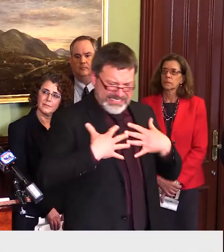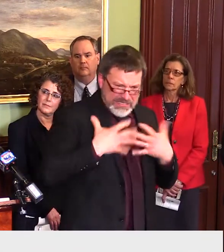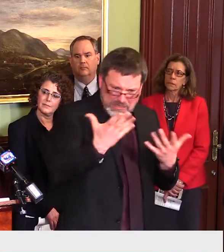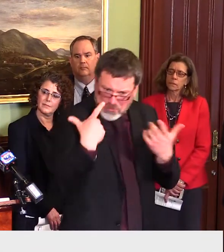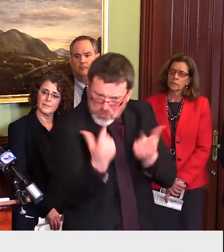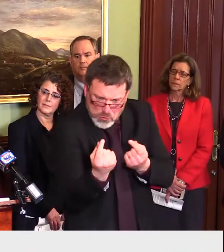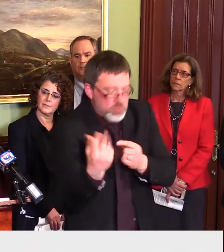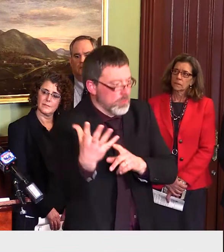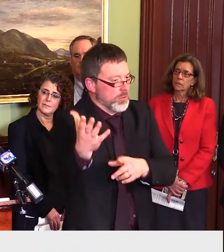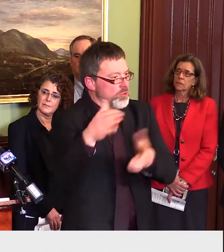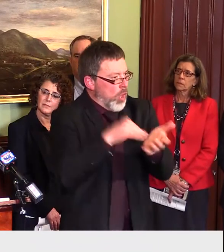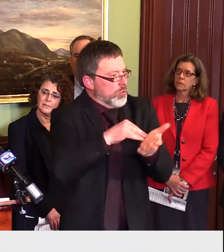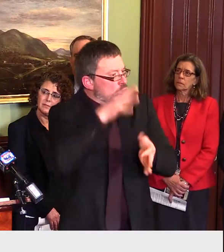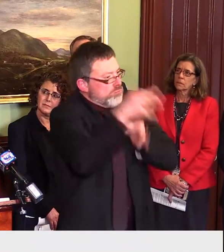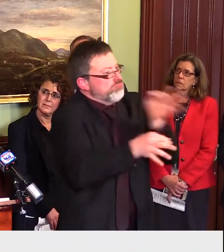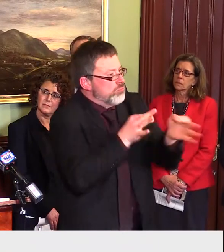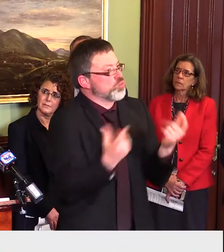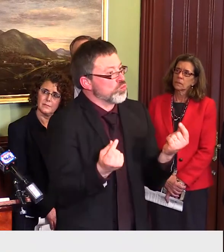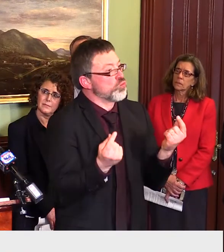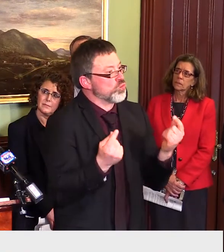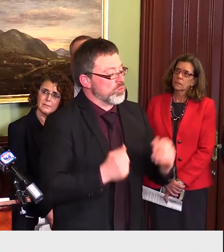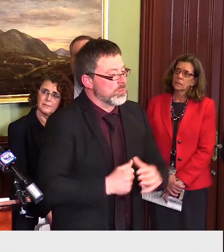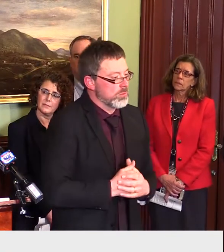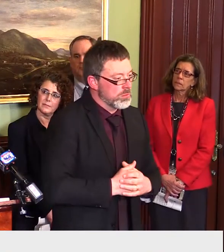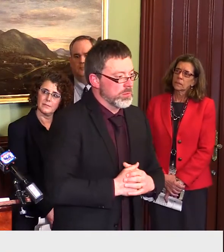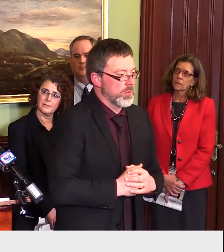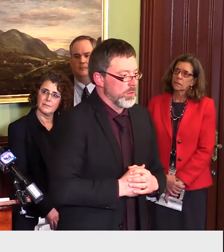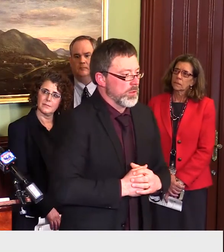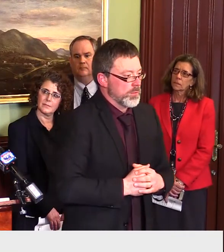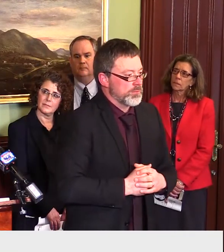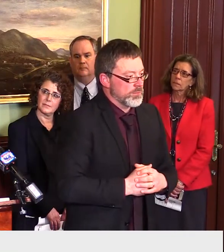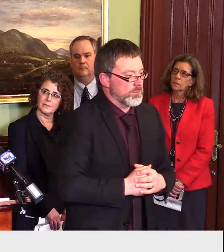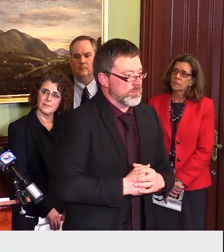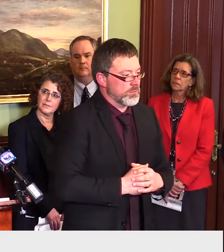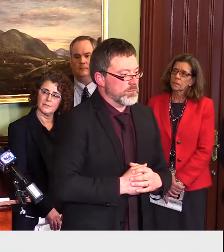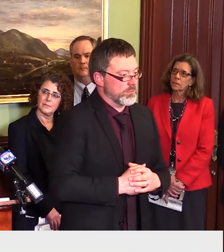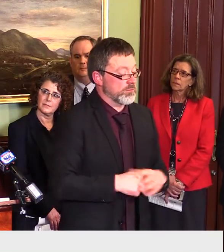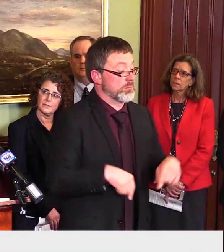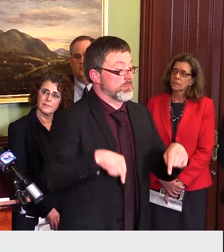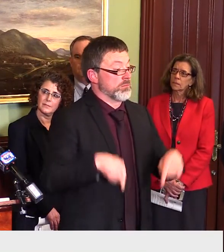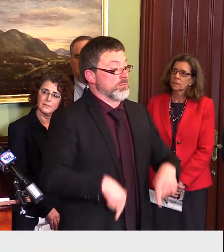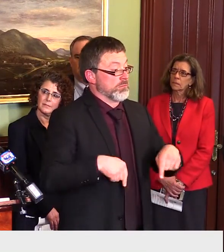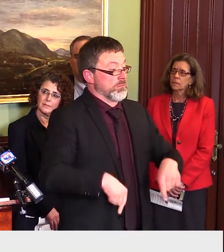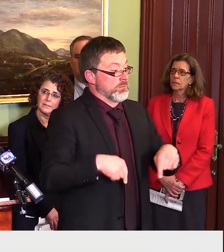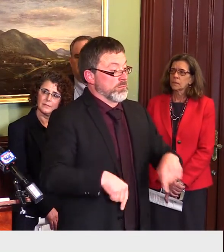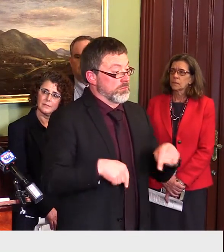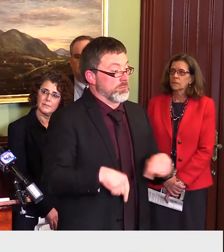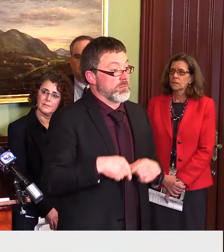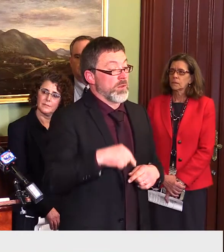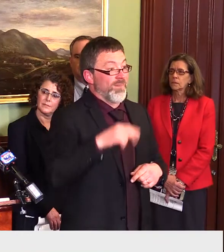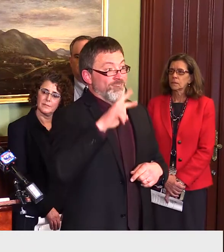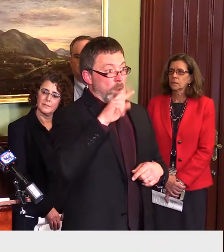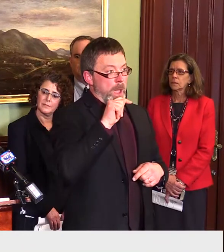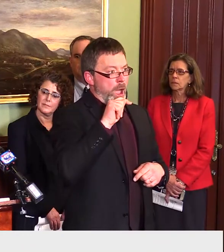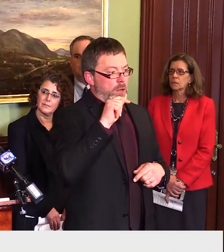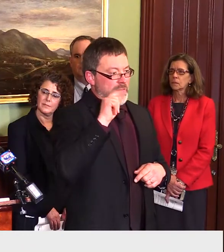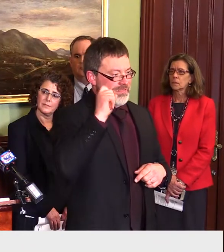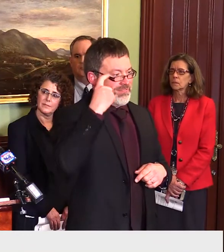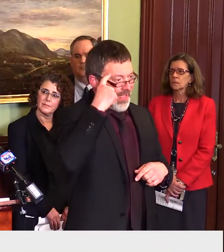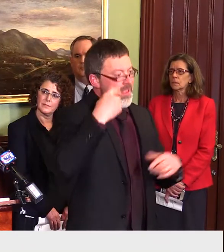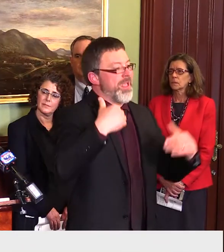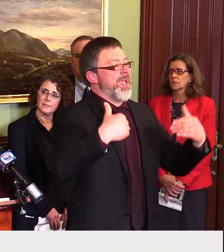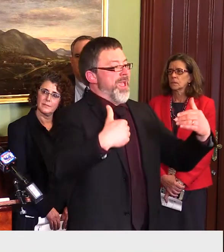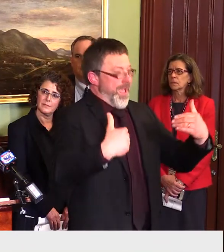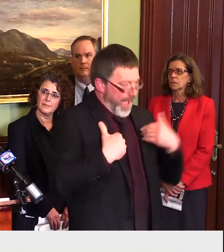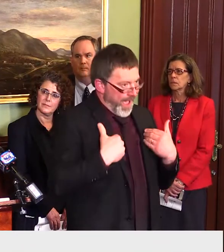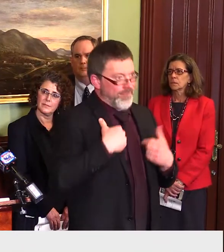testing as well. This is all very important work for what we call surveillance, so we can actually figure out where on